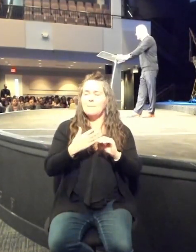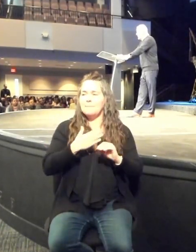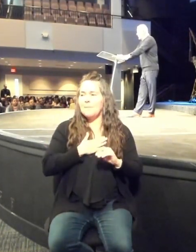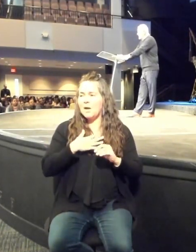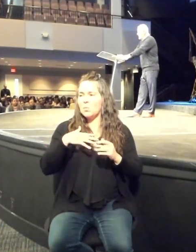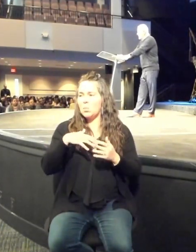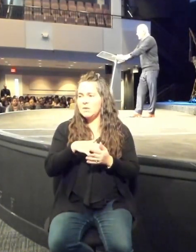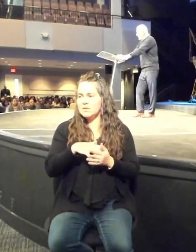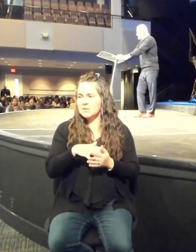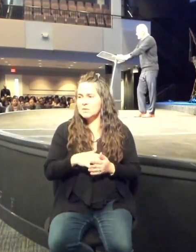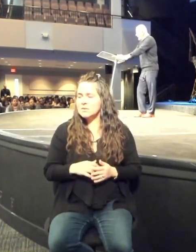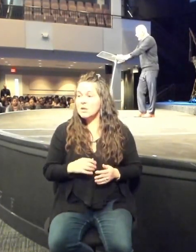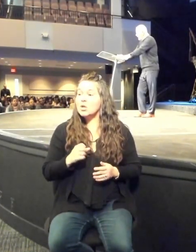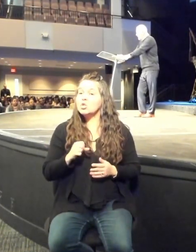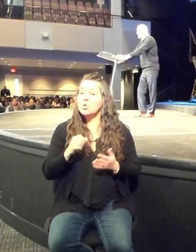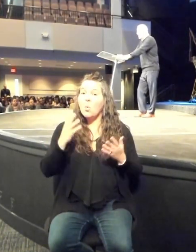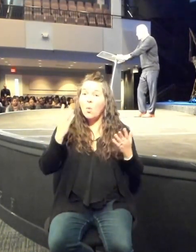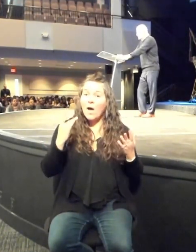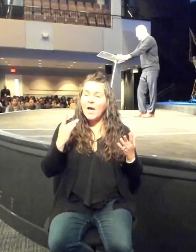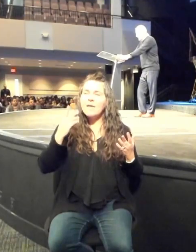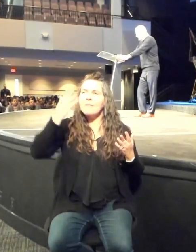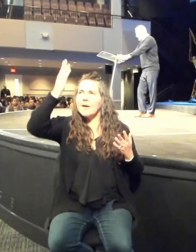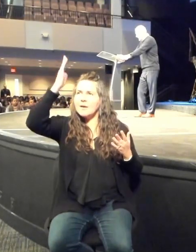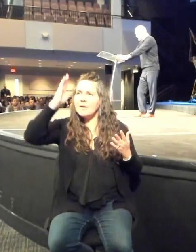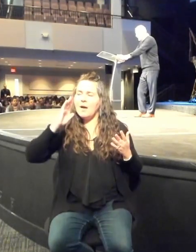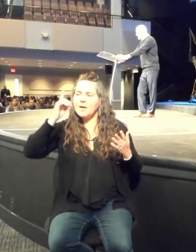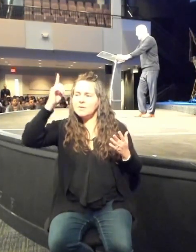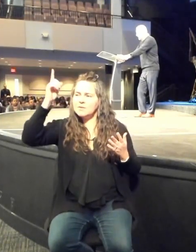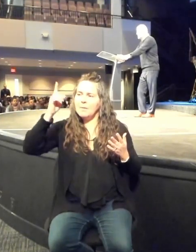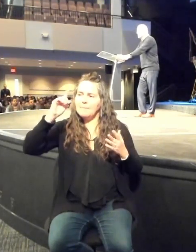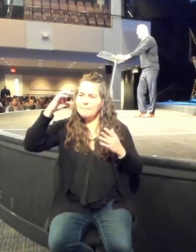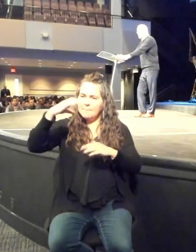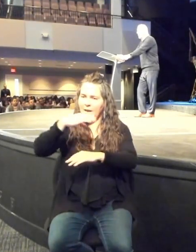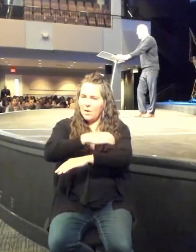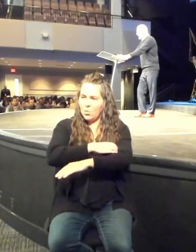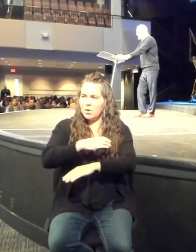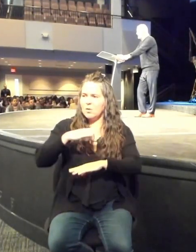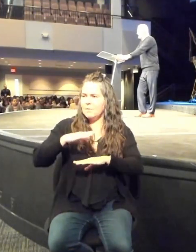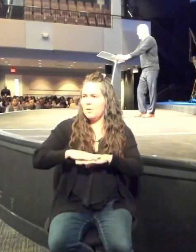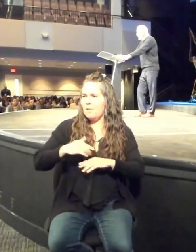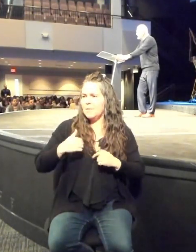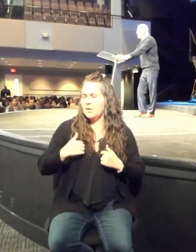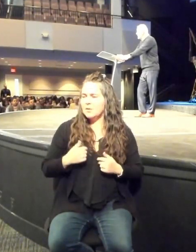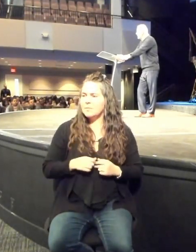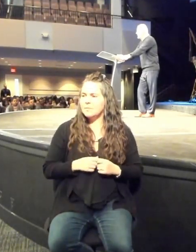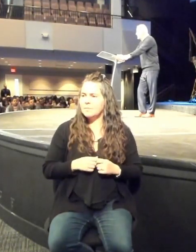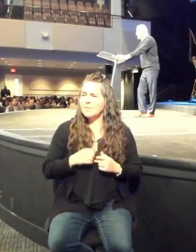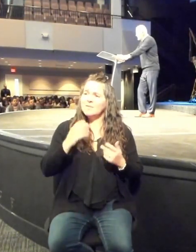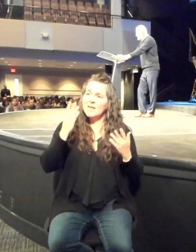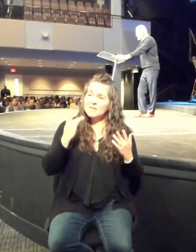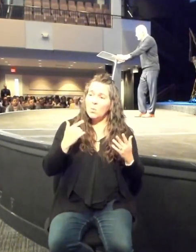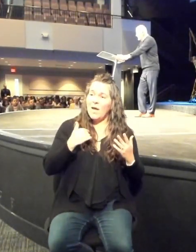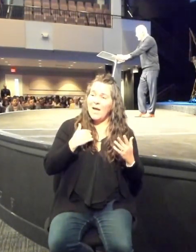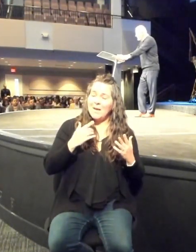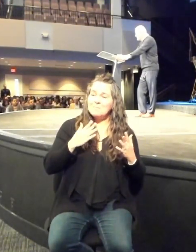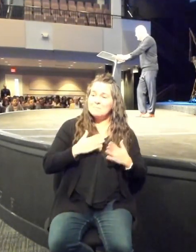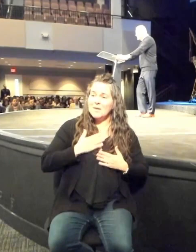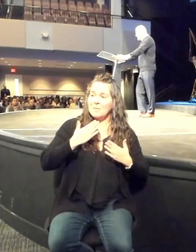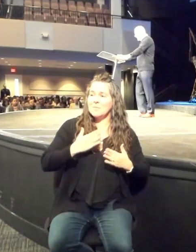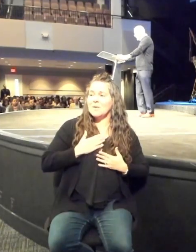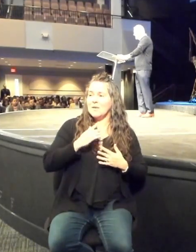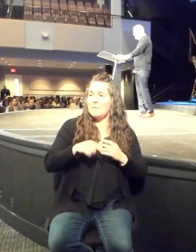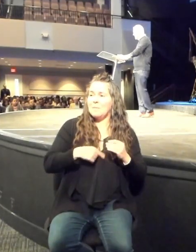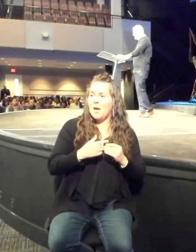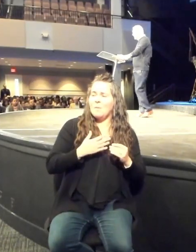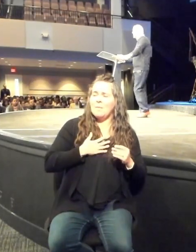weaknesses so that Christ's power may rest on me. That is why, for Christ's sake, I delight in weaknesses and insults